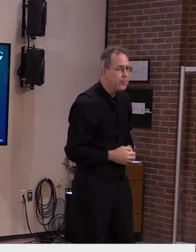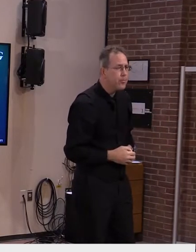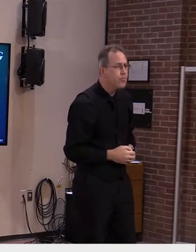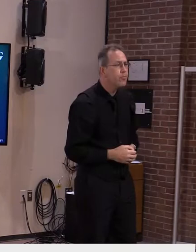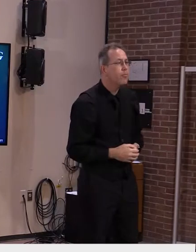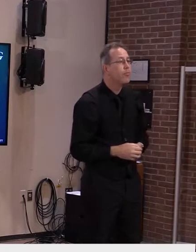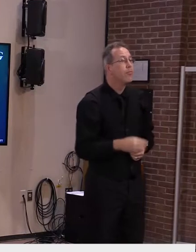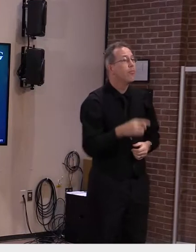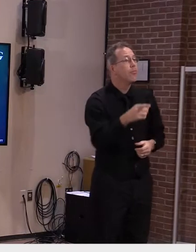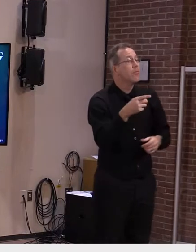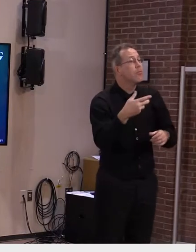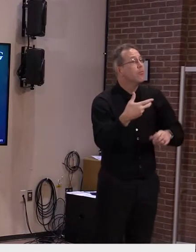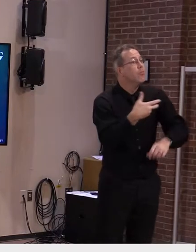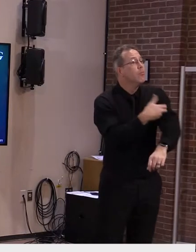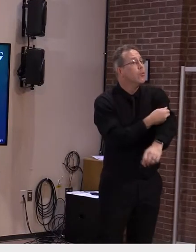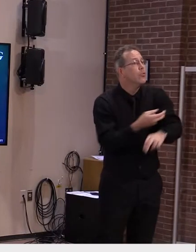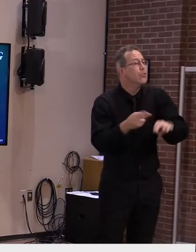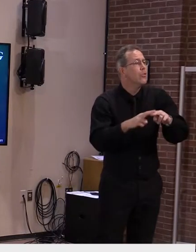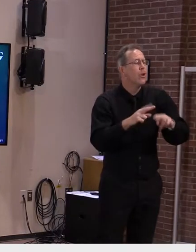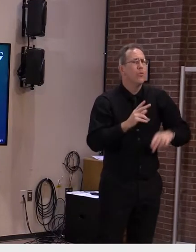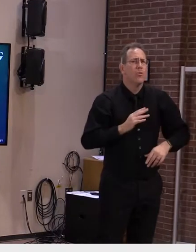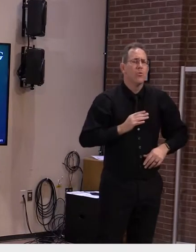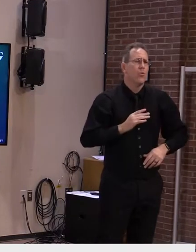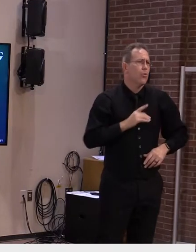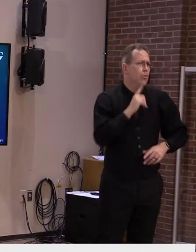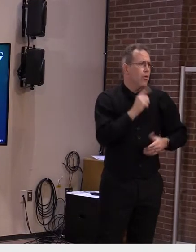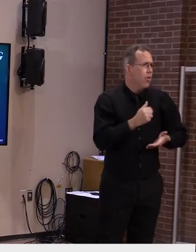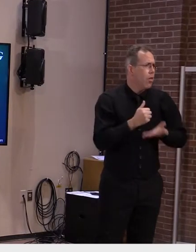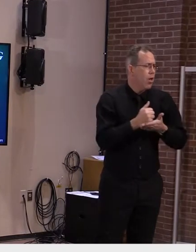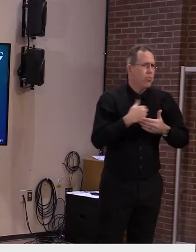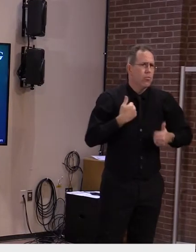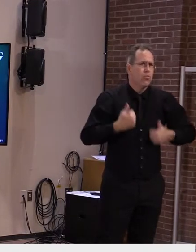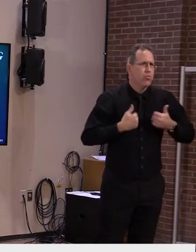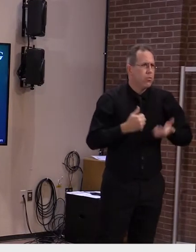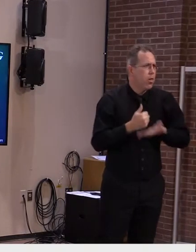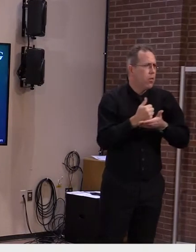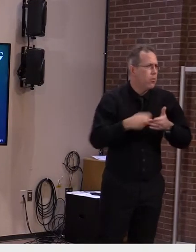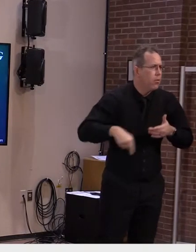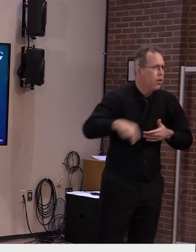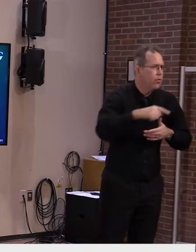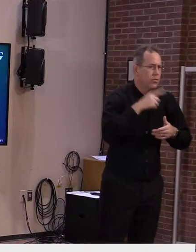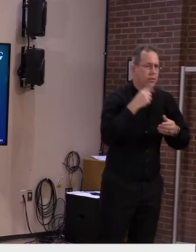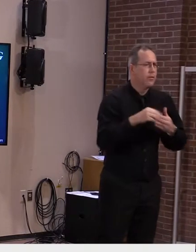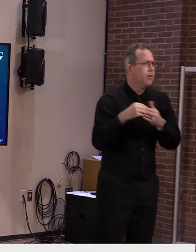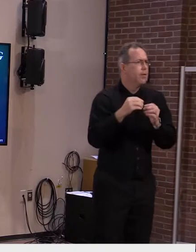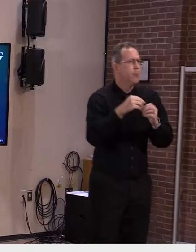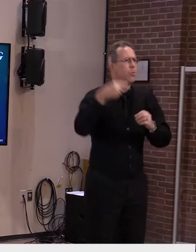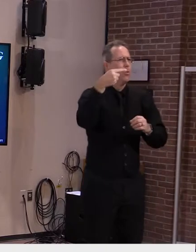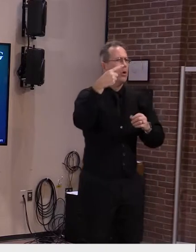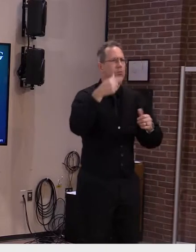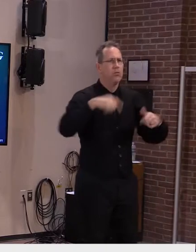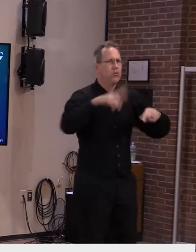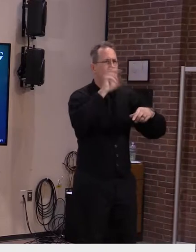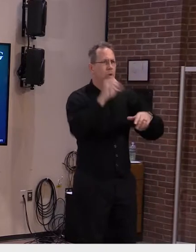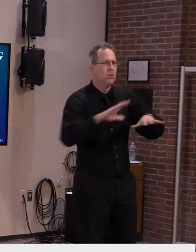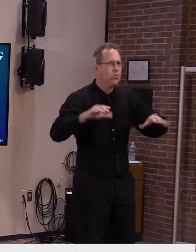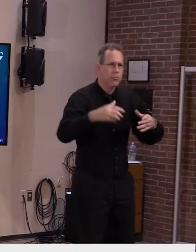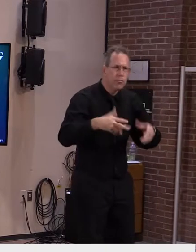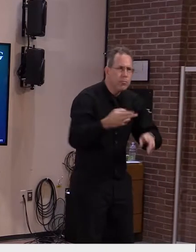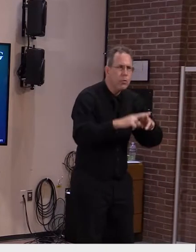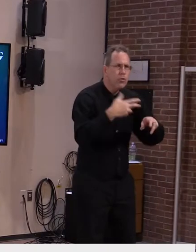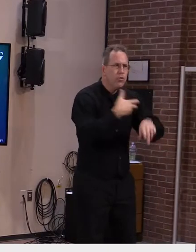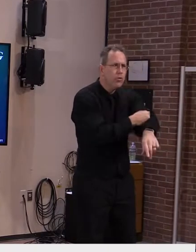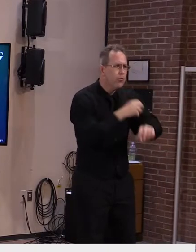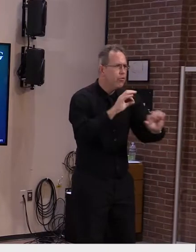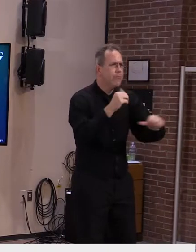as Commissioner Pichek had mentioned, to lead the nation in this category. We are already seeing the